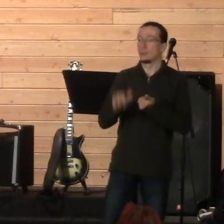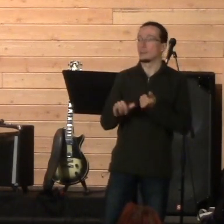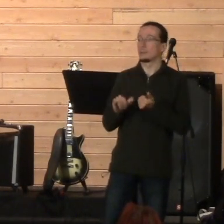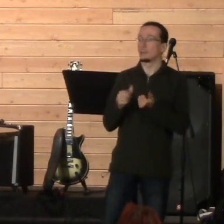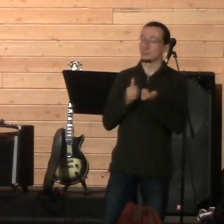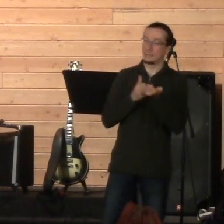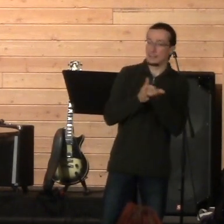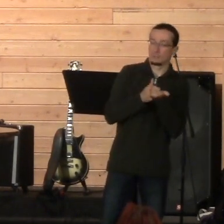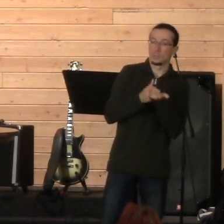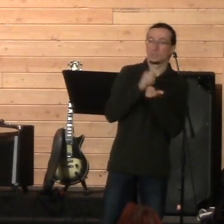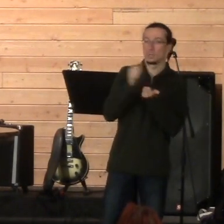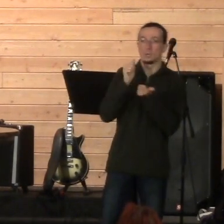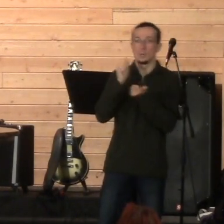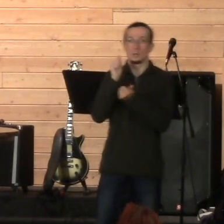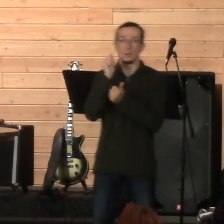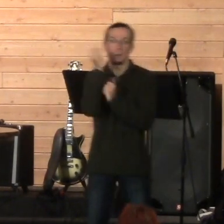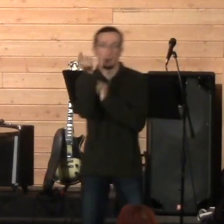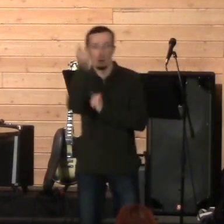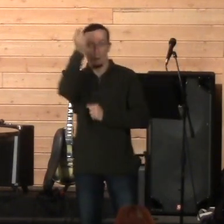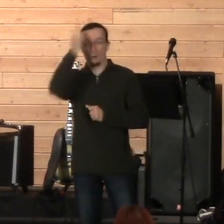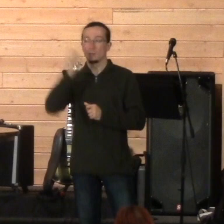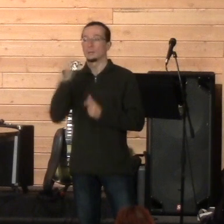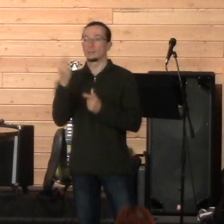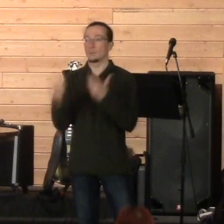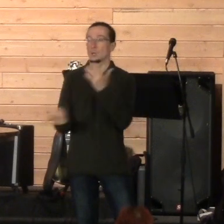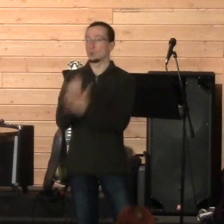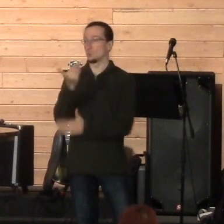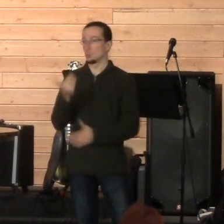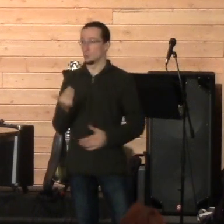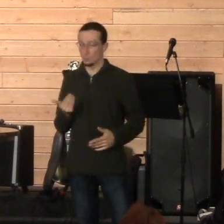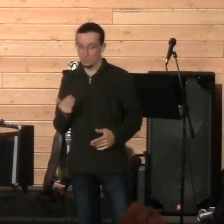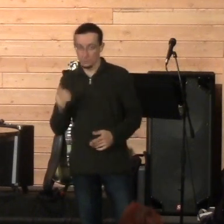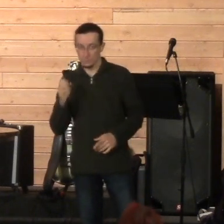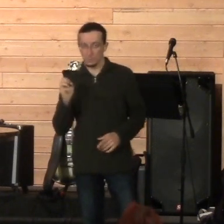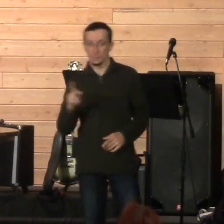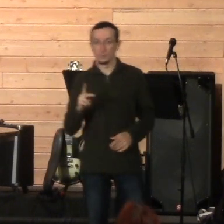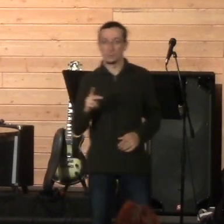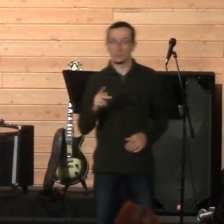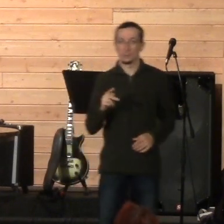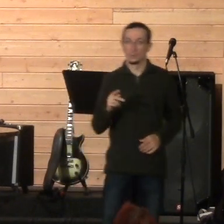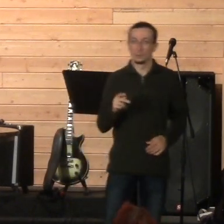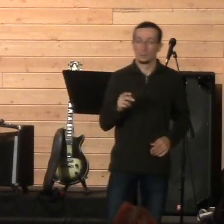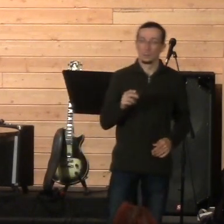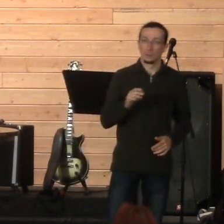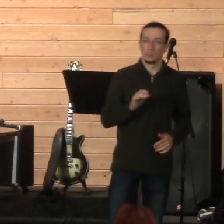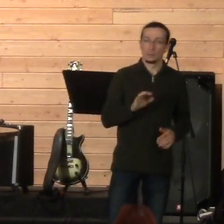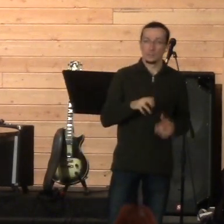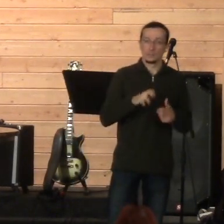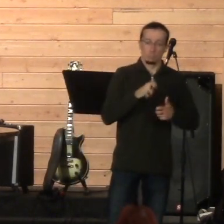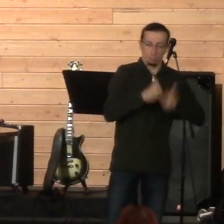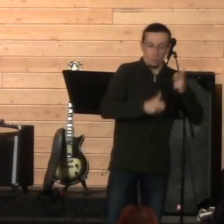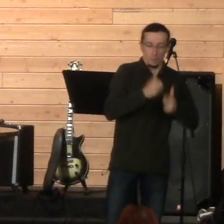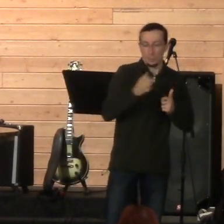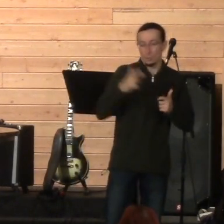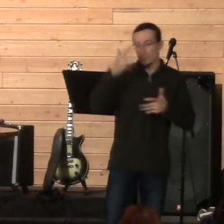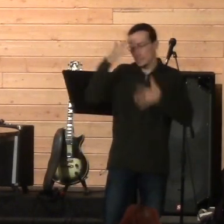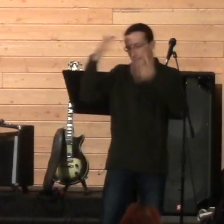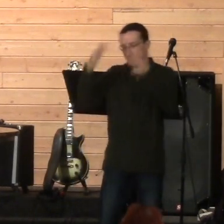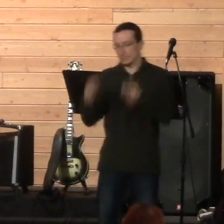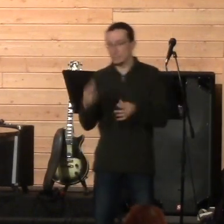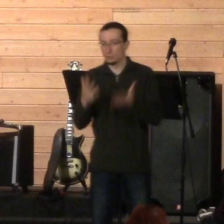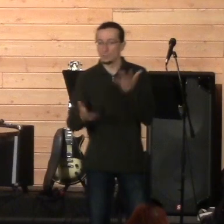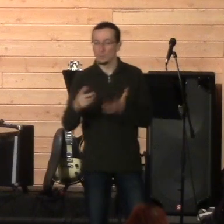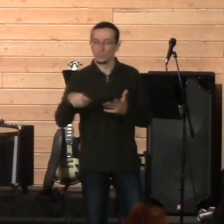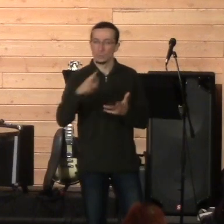affirmation, it's not revelation, it's not something new, okay? It's something, it's a problem or a decision that maybe you are dealing with